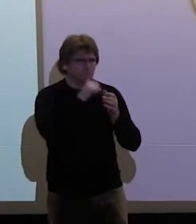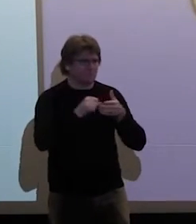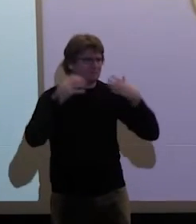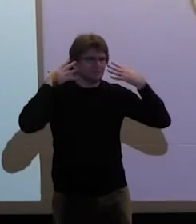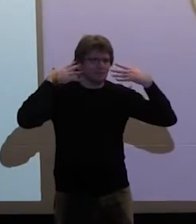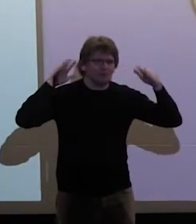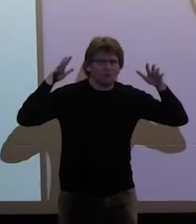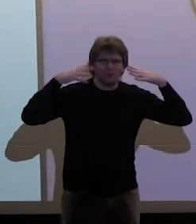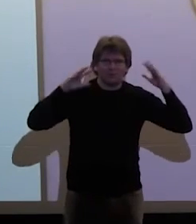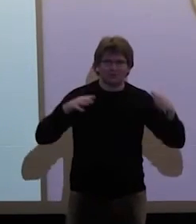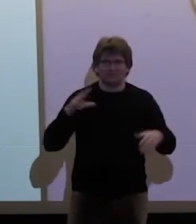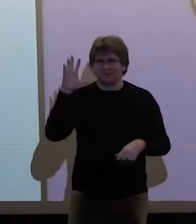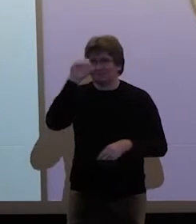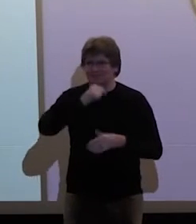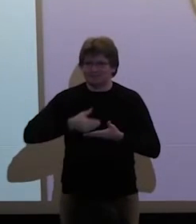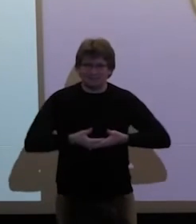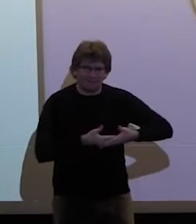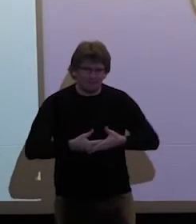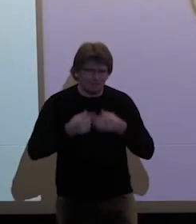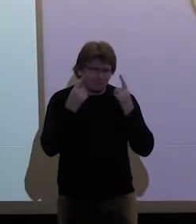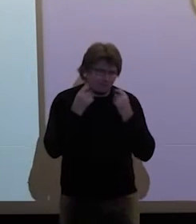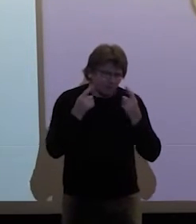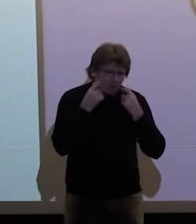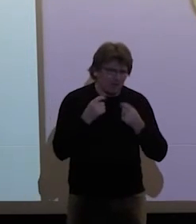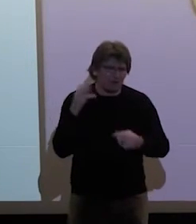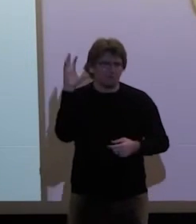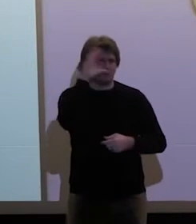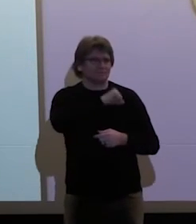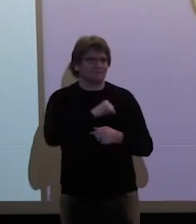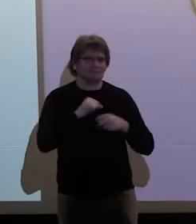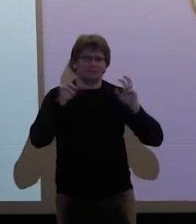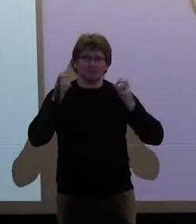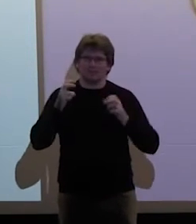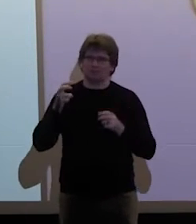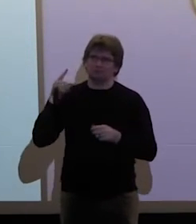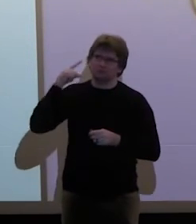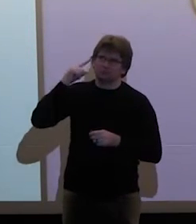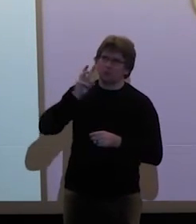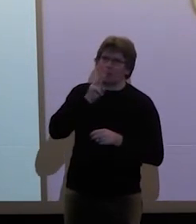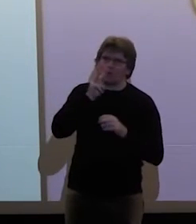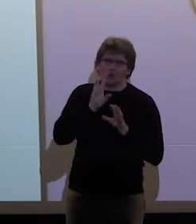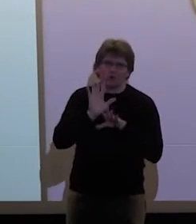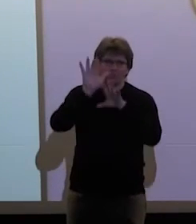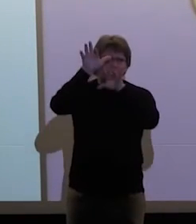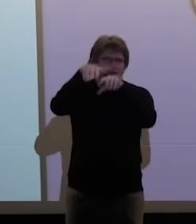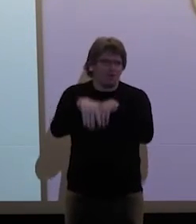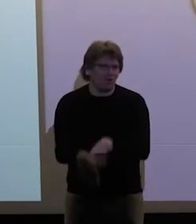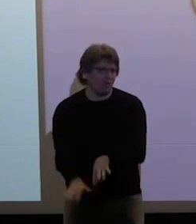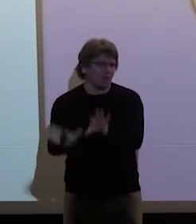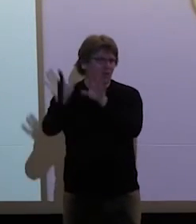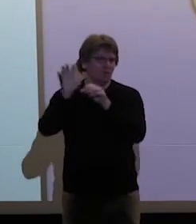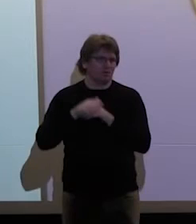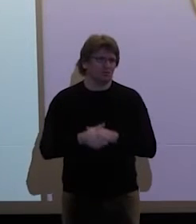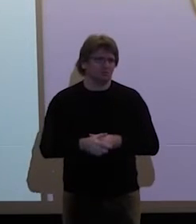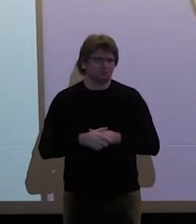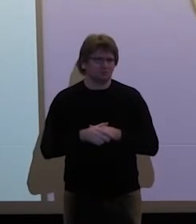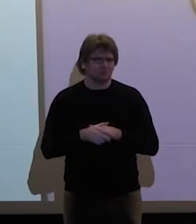We are completely obsessed with the idea of sound. We have to hear the baby cry. We have to hear, the